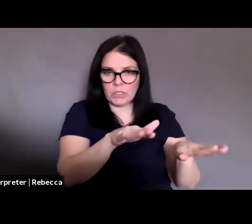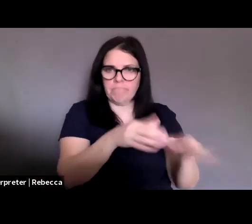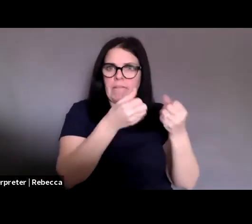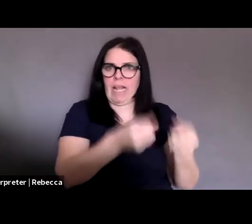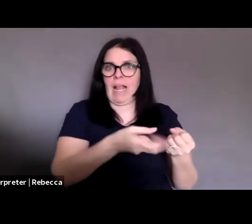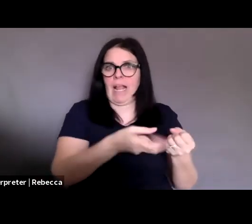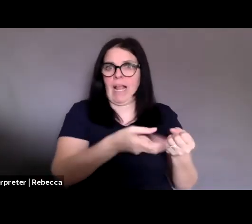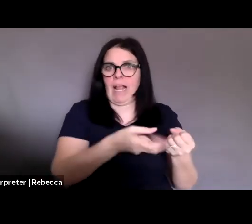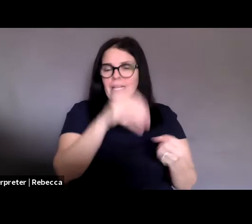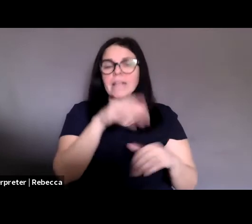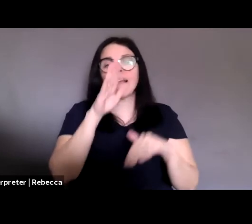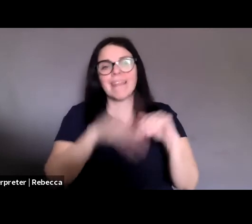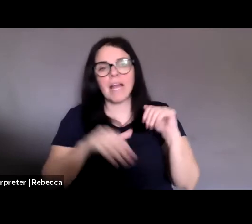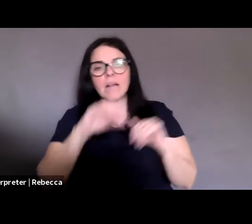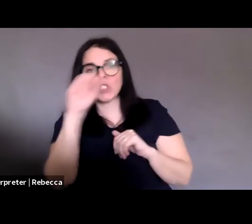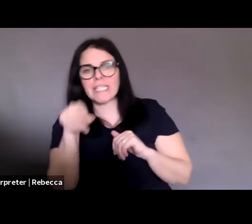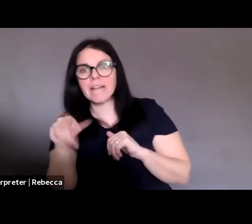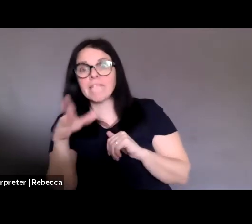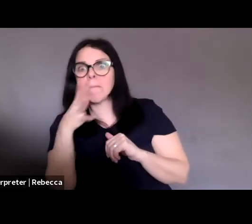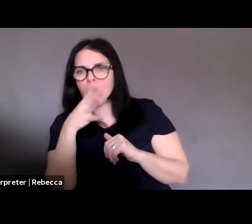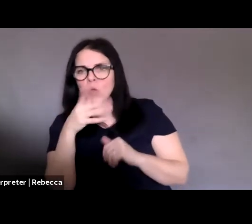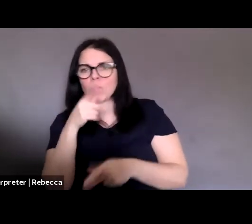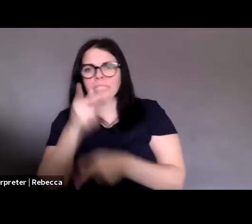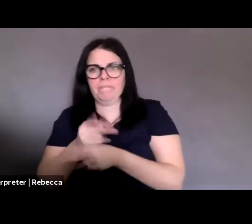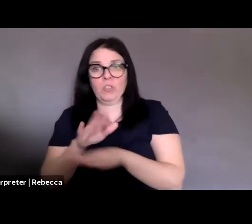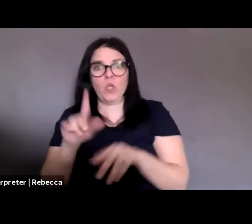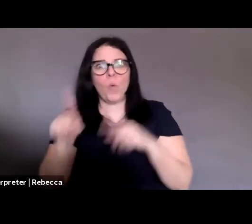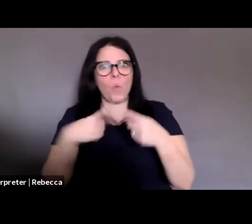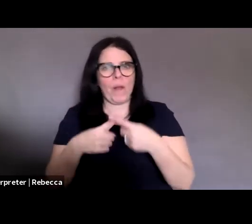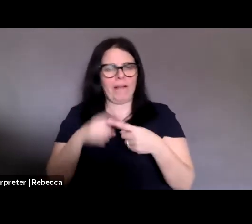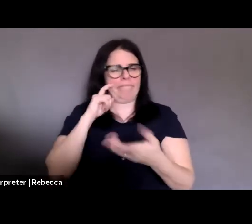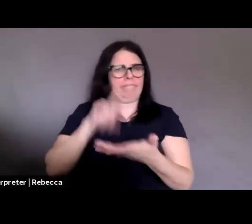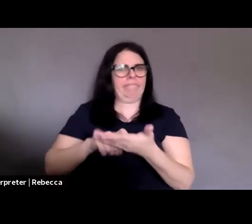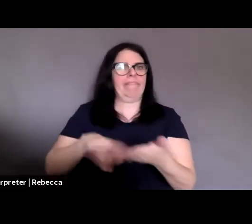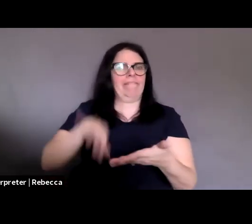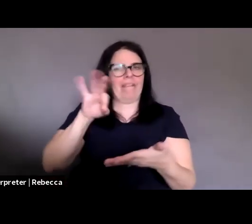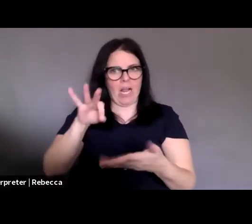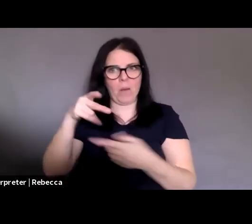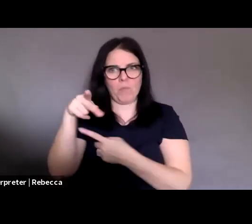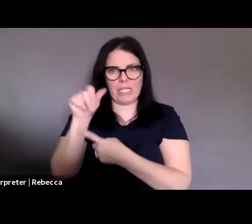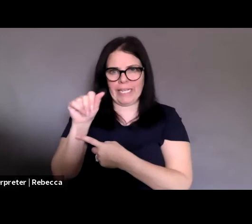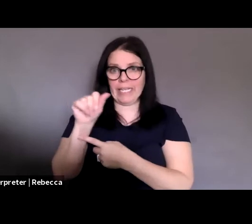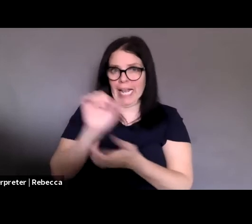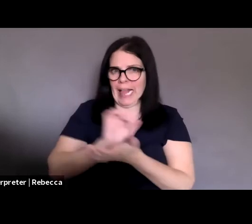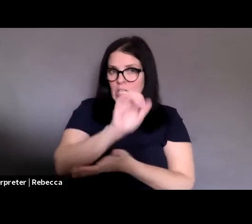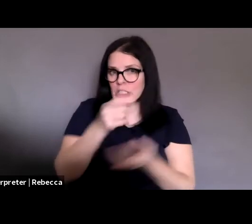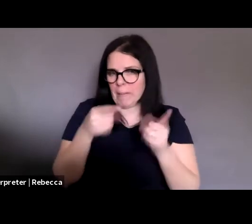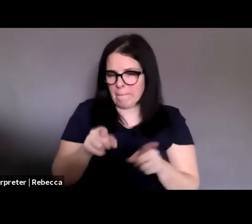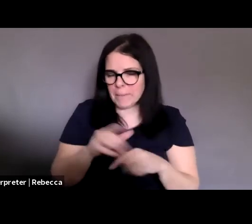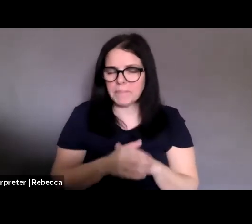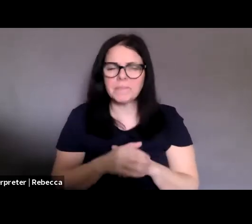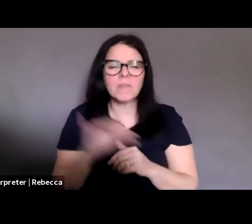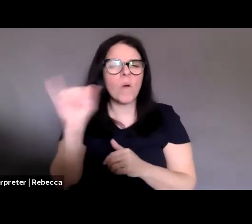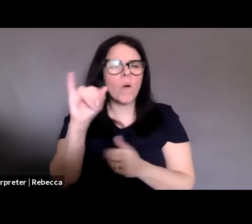mothers when alienation findings were made. What we also see is that courts